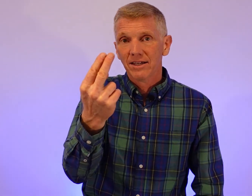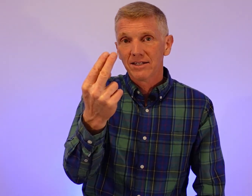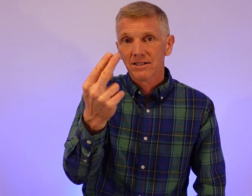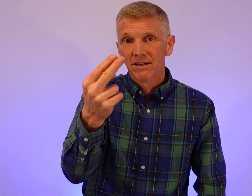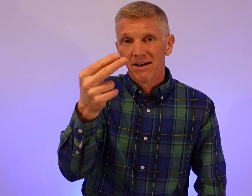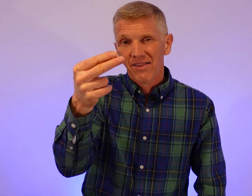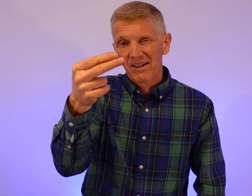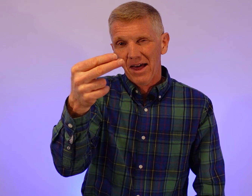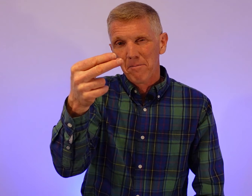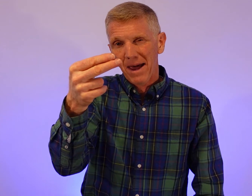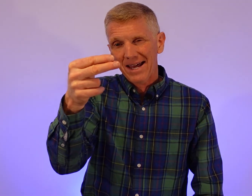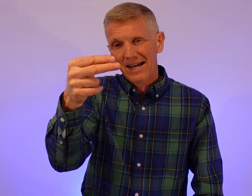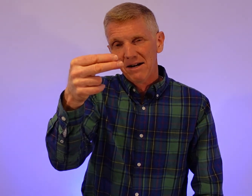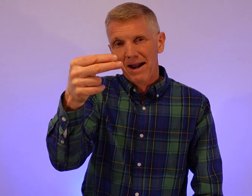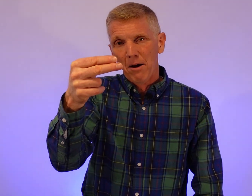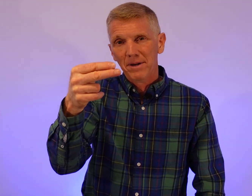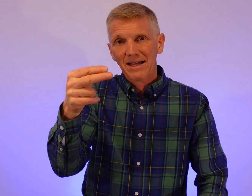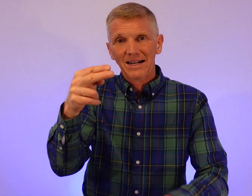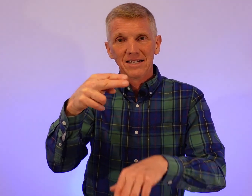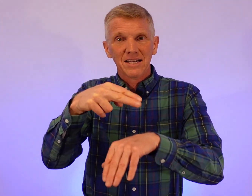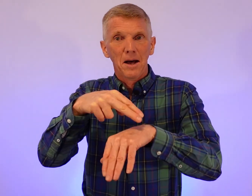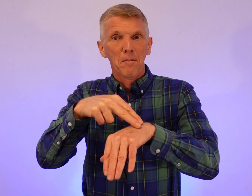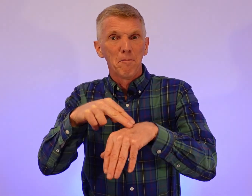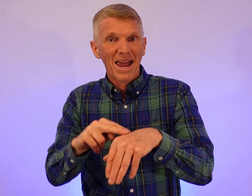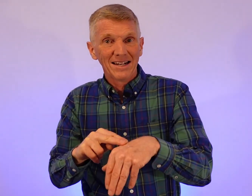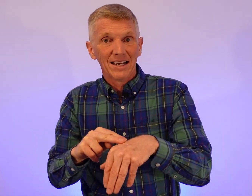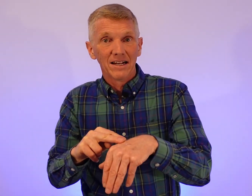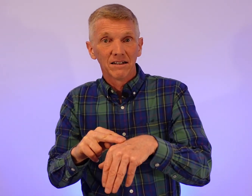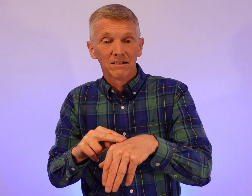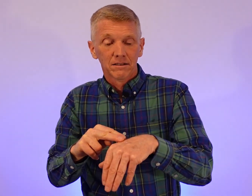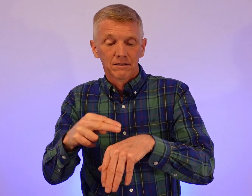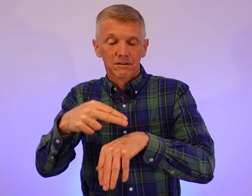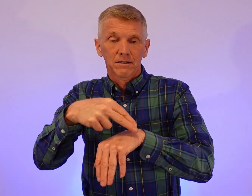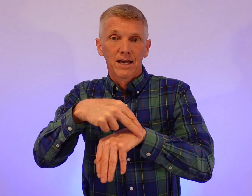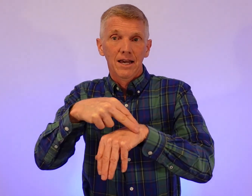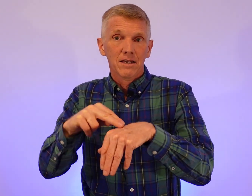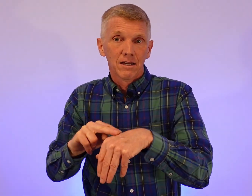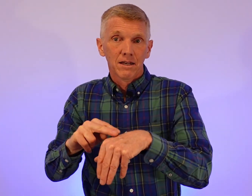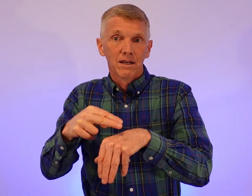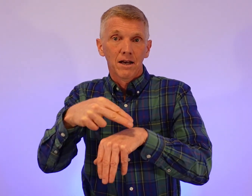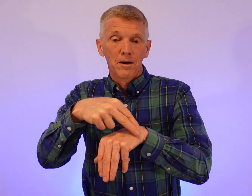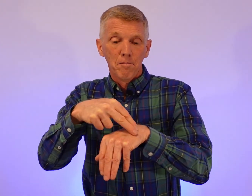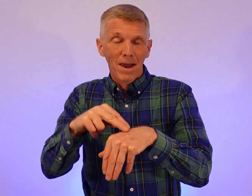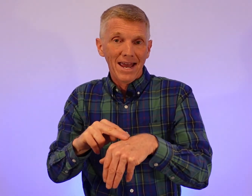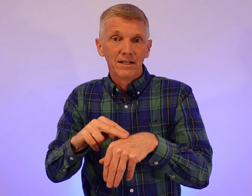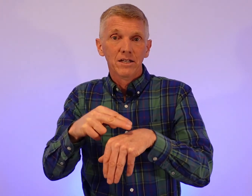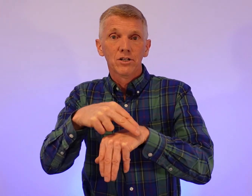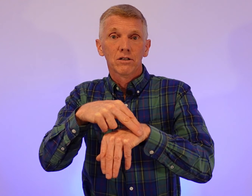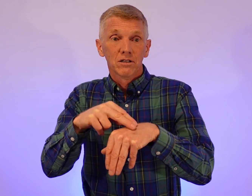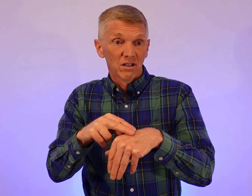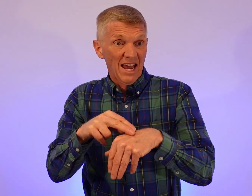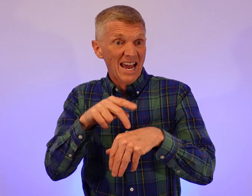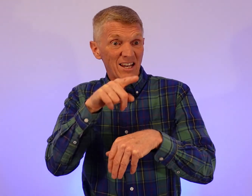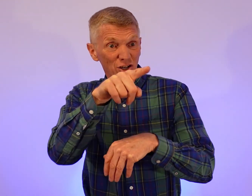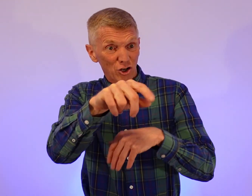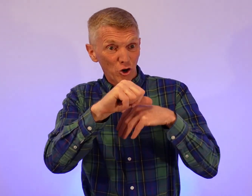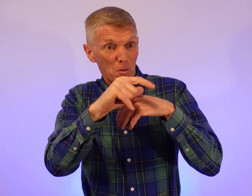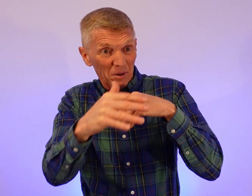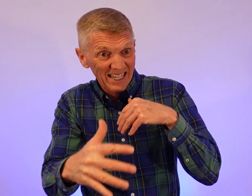this. Think of that Band-Aid, about how big that is. A Band-Aid. Okay, a bandage. Hey, you're